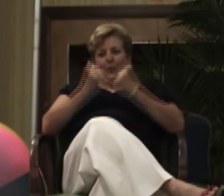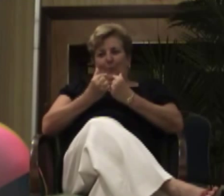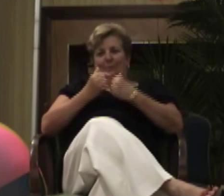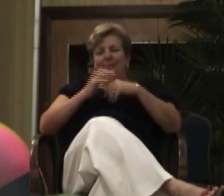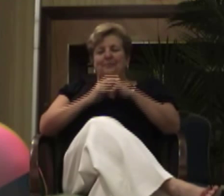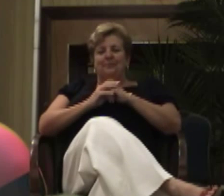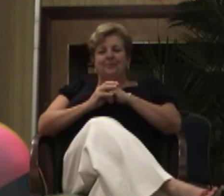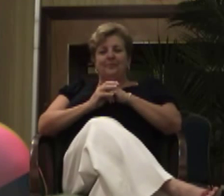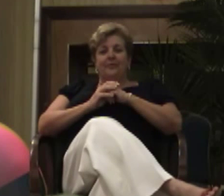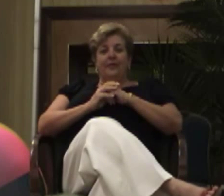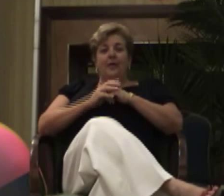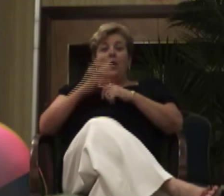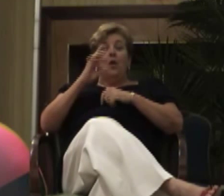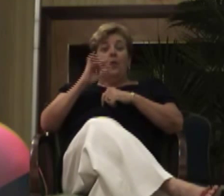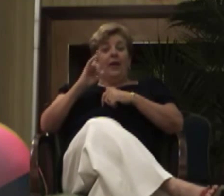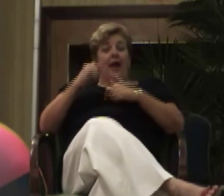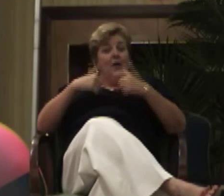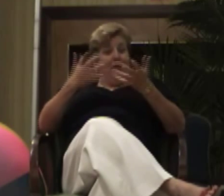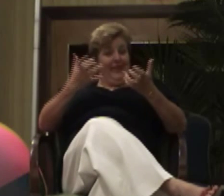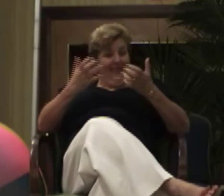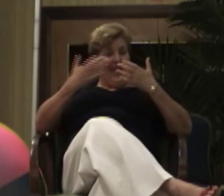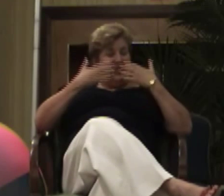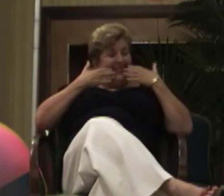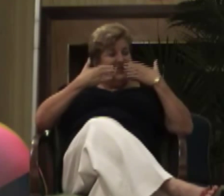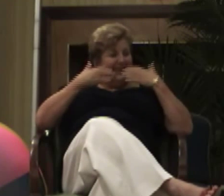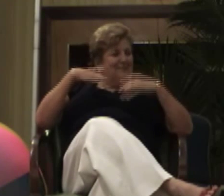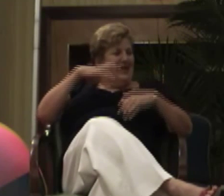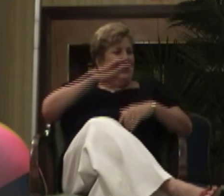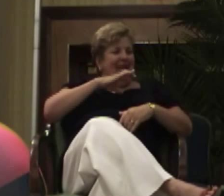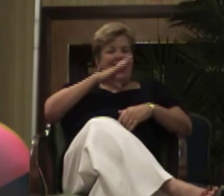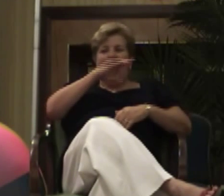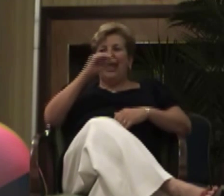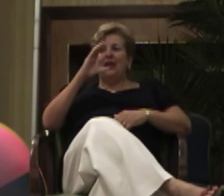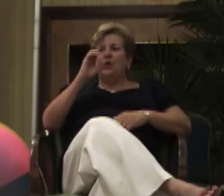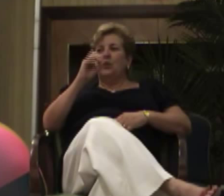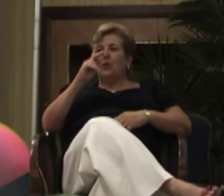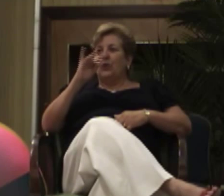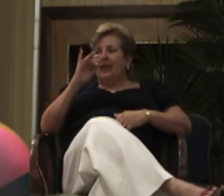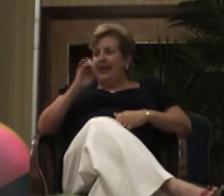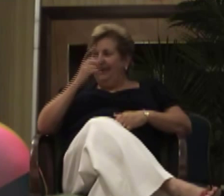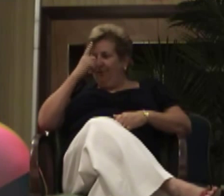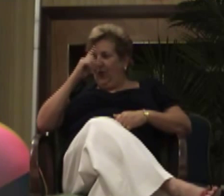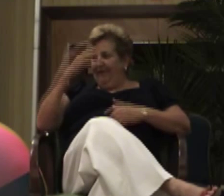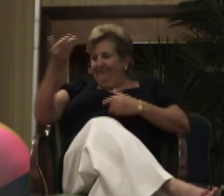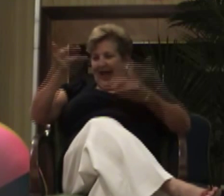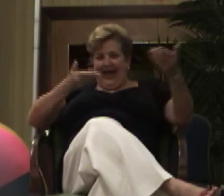Well, I want to thank this committee and Cookie for inviting me and being a part of this. I'll tell you,